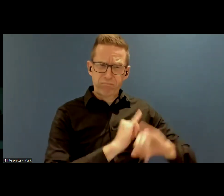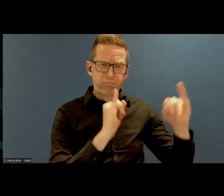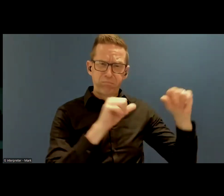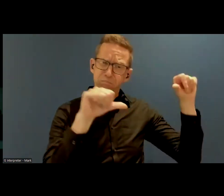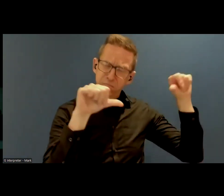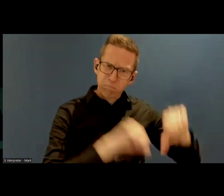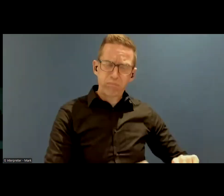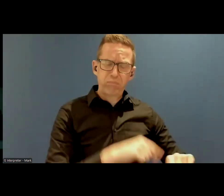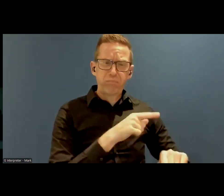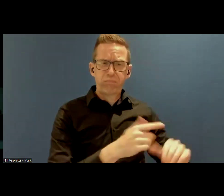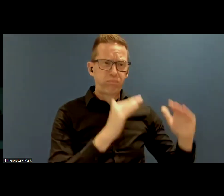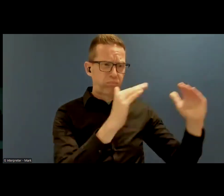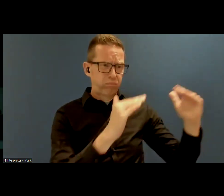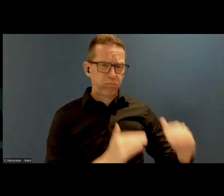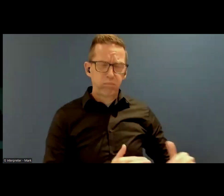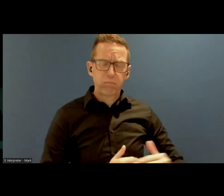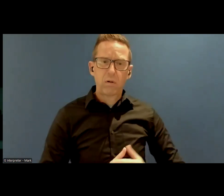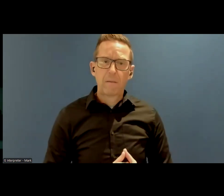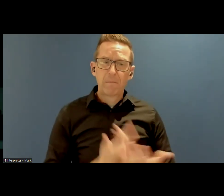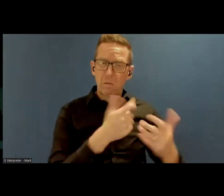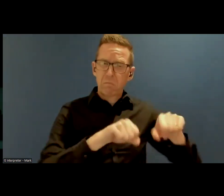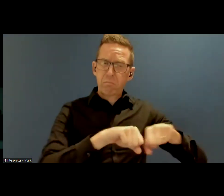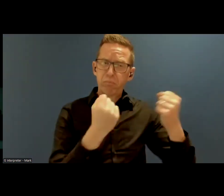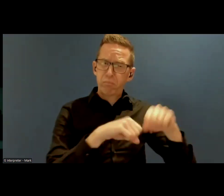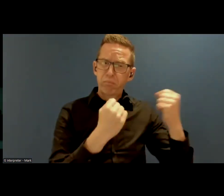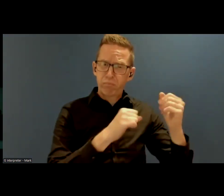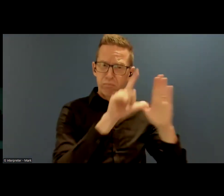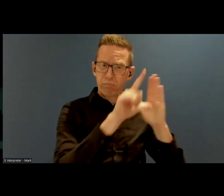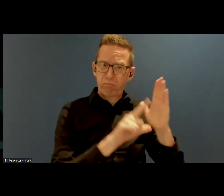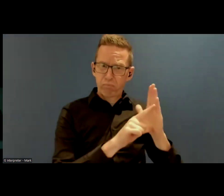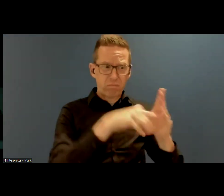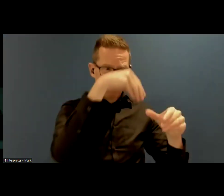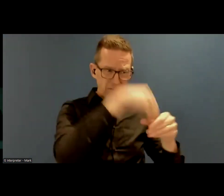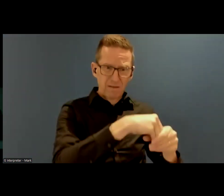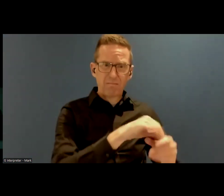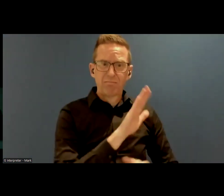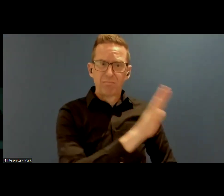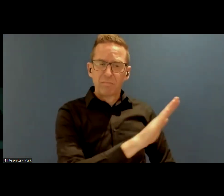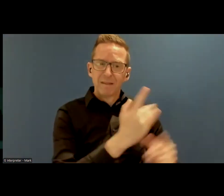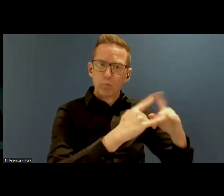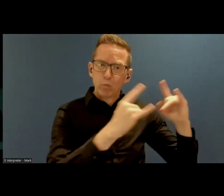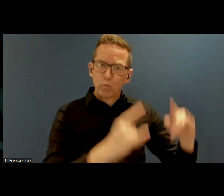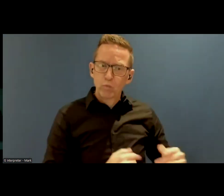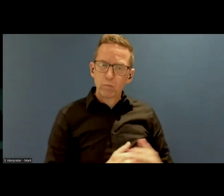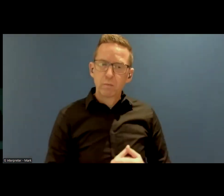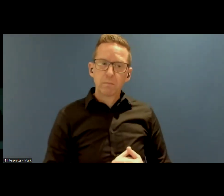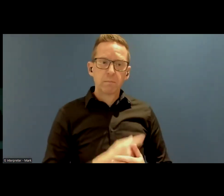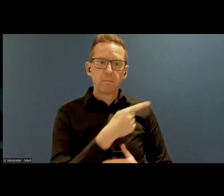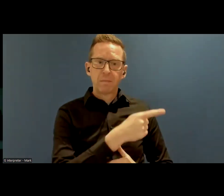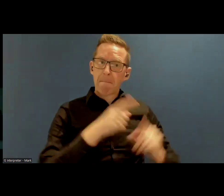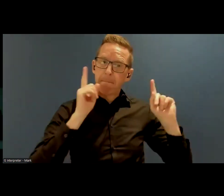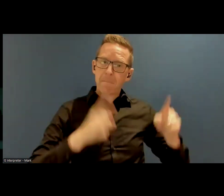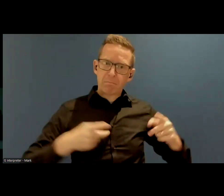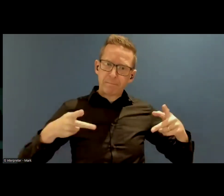that occur frequently within institutions. For example, forced sterilization, violence,